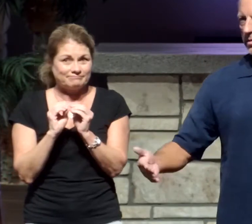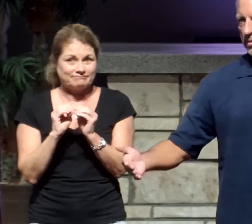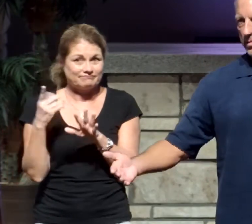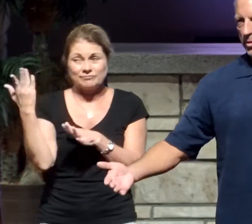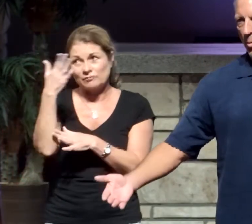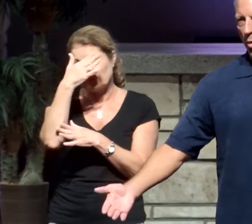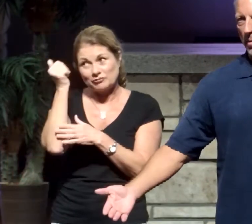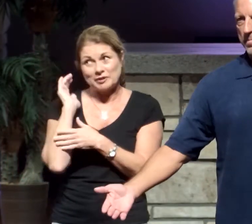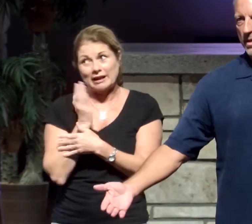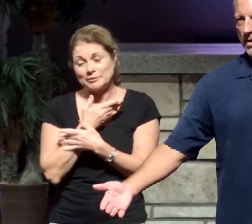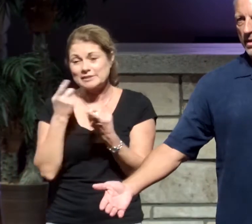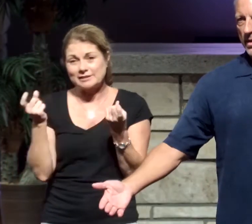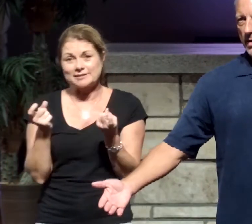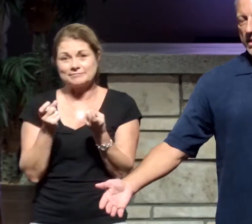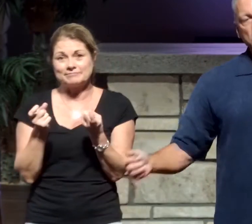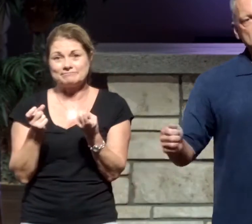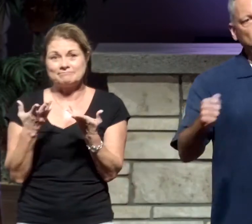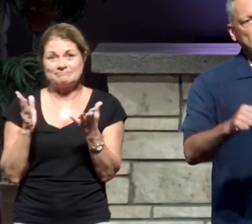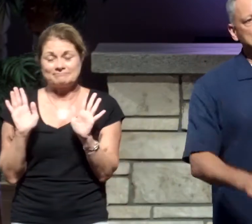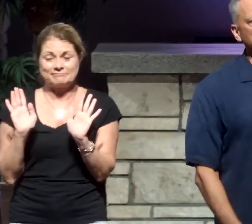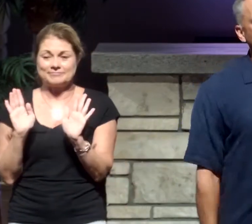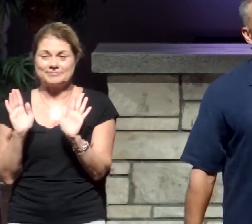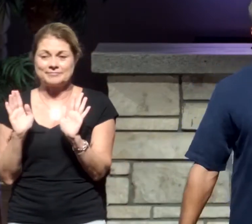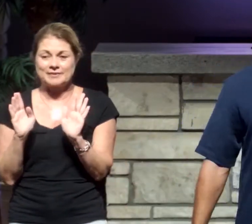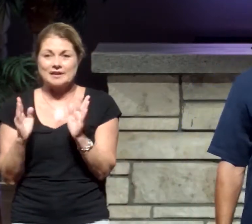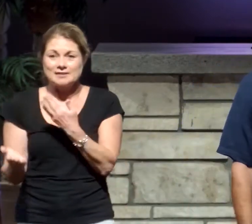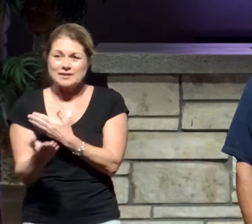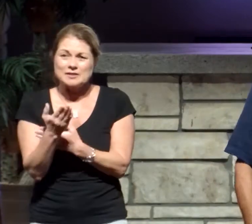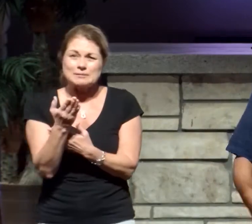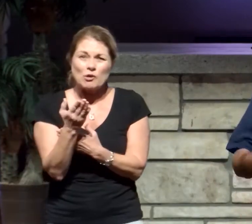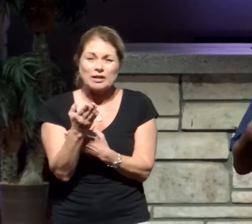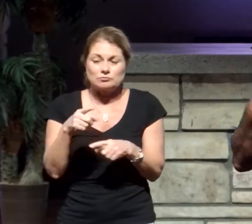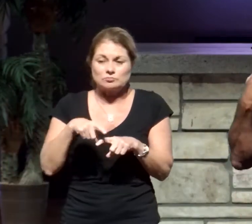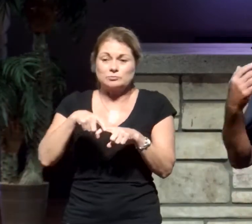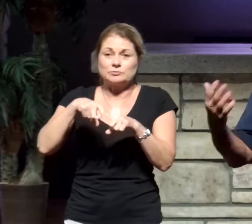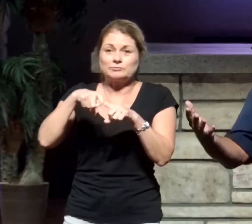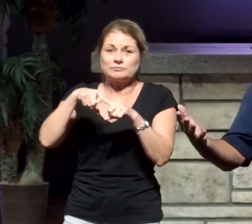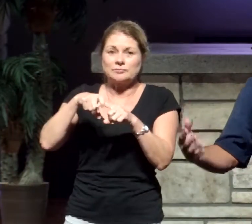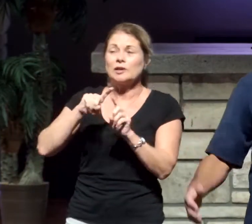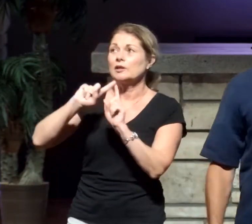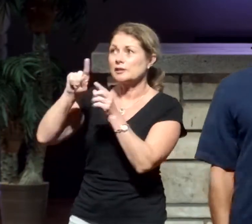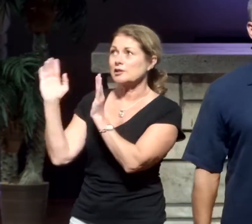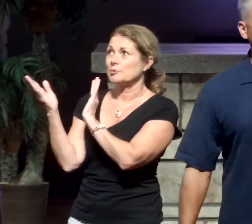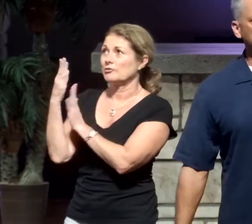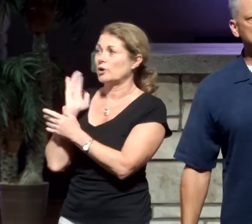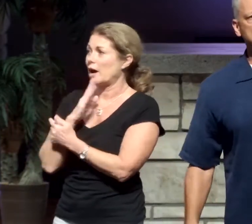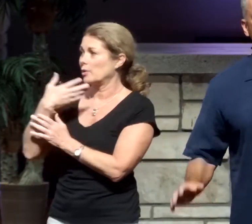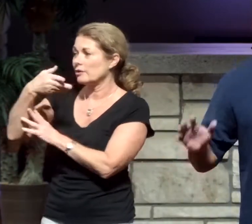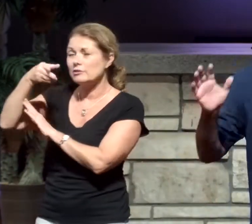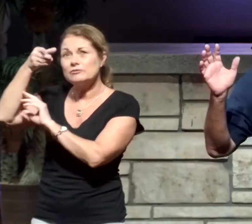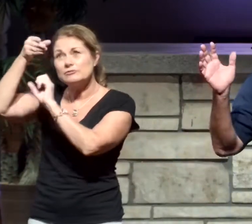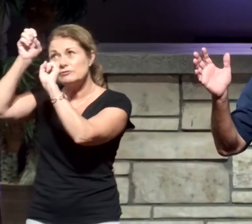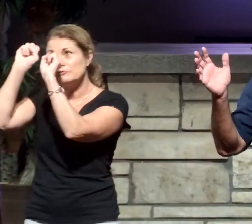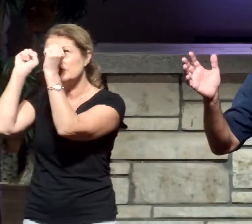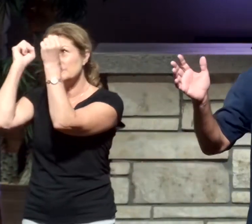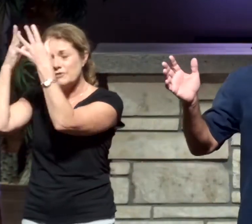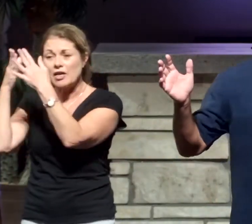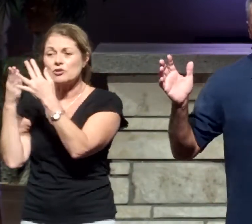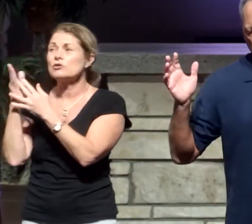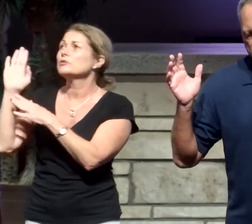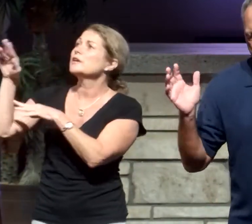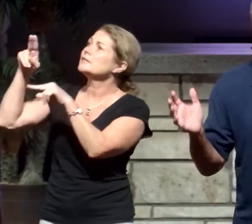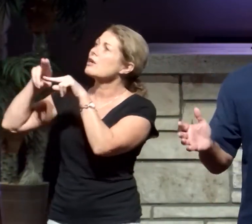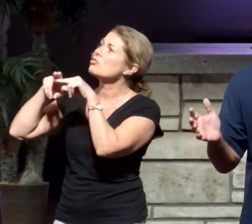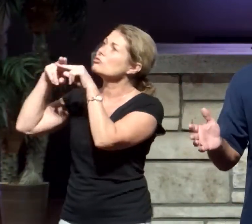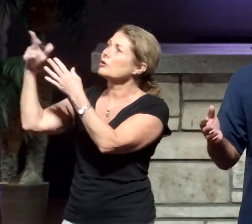sin no more. And so this morning, I just want to pause for a moment. Let's go before our Father in heaven, before his throne of mercy and grace,